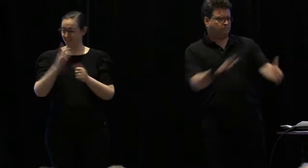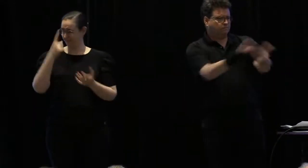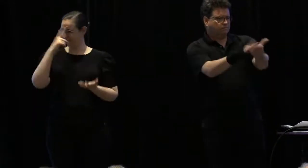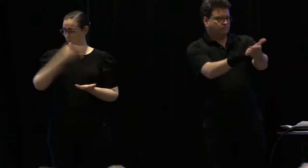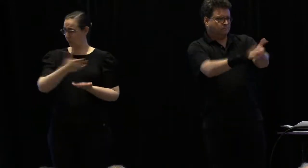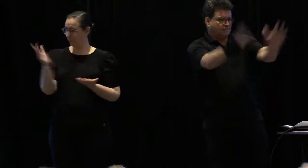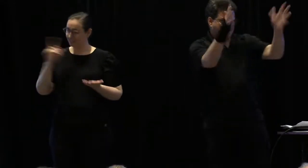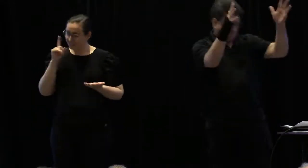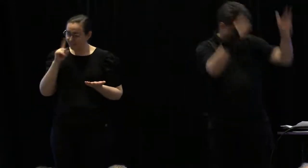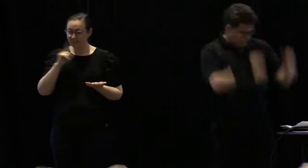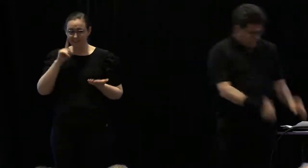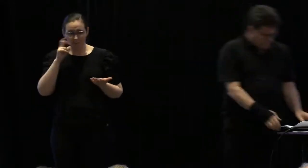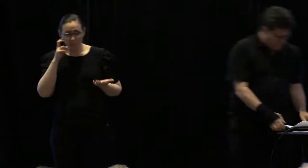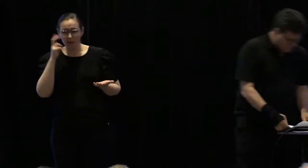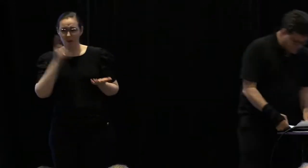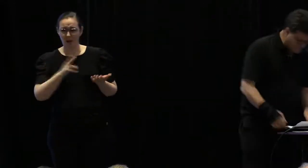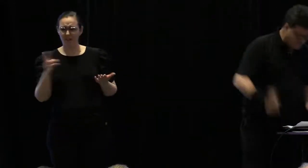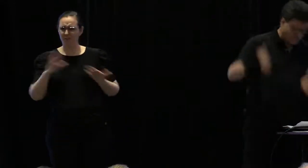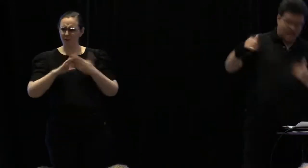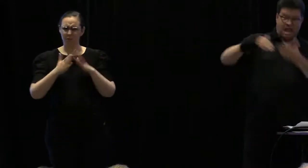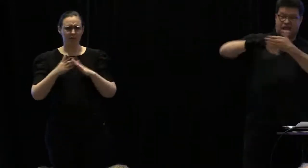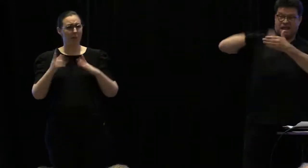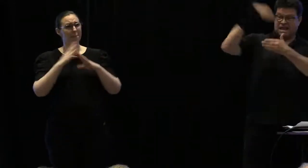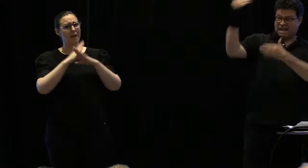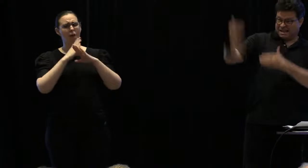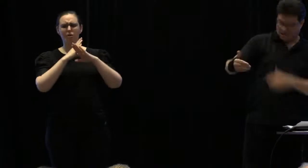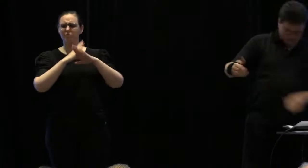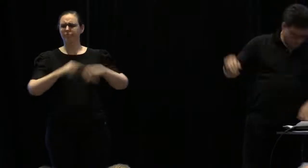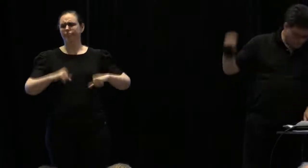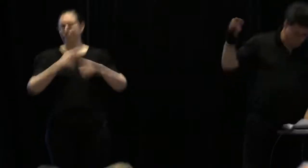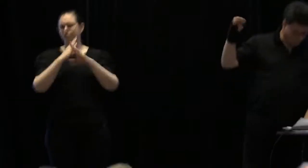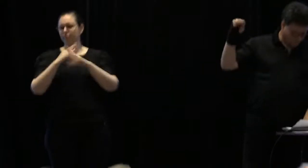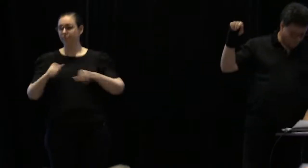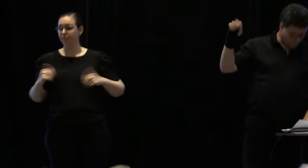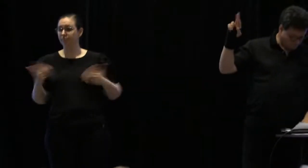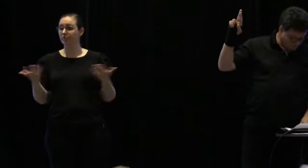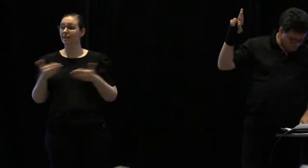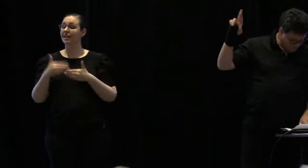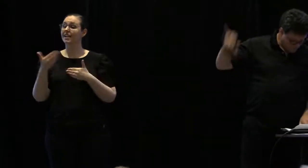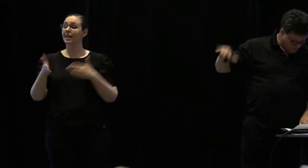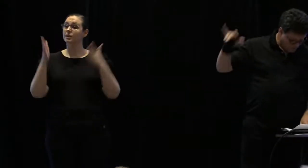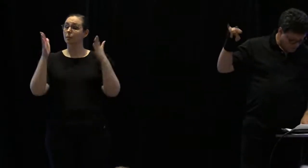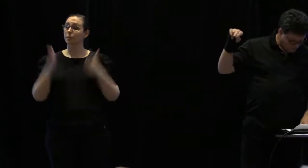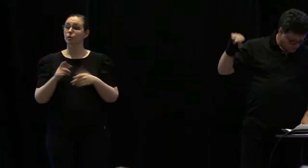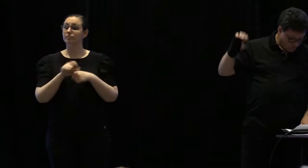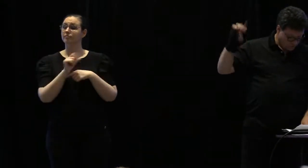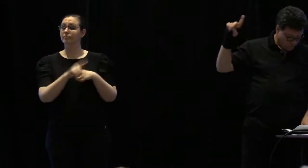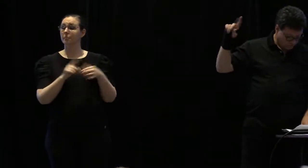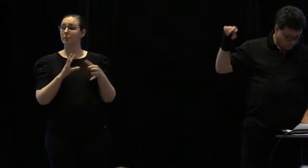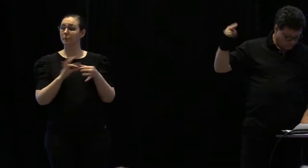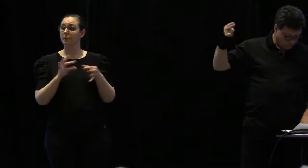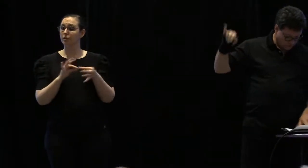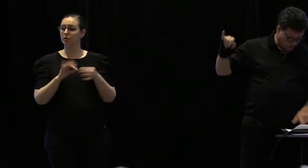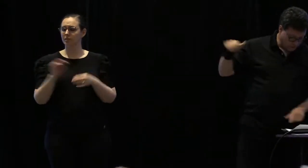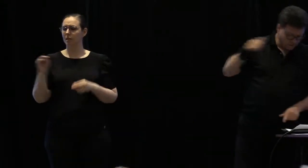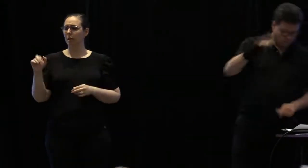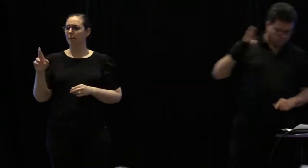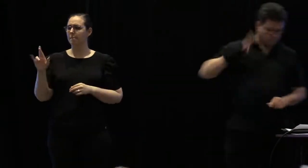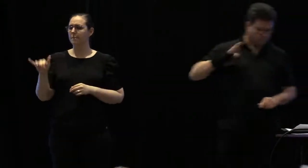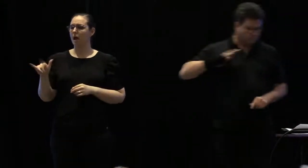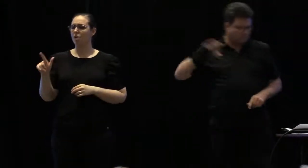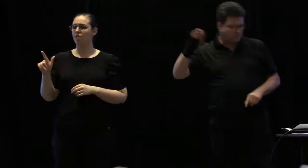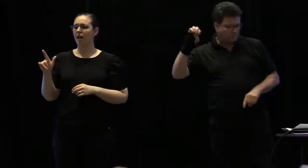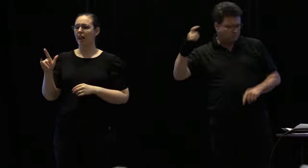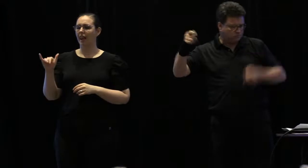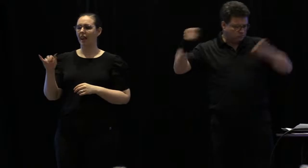so strongly for the deaf and hard of hearing community. Thank you. Our next comments